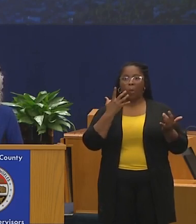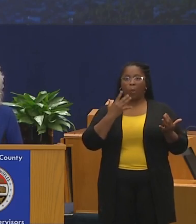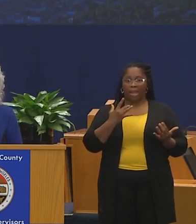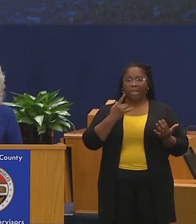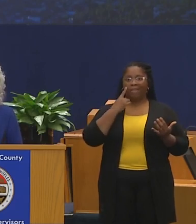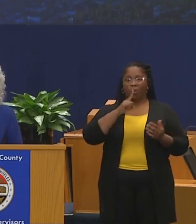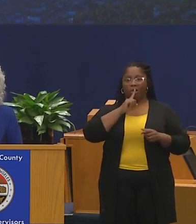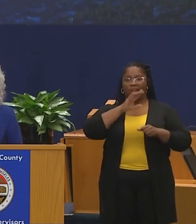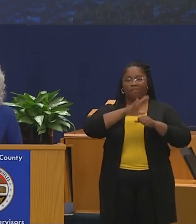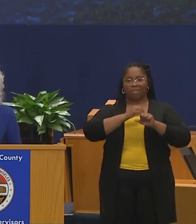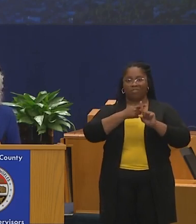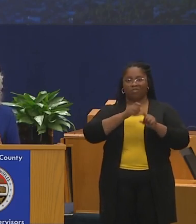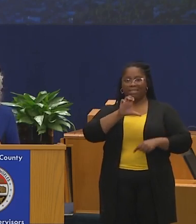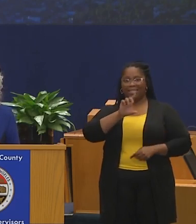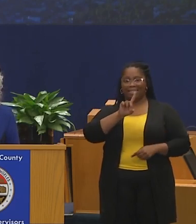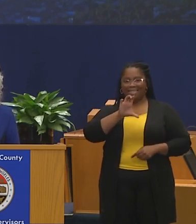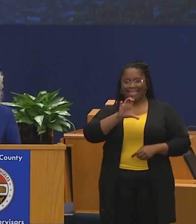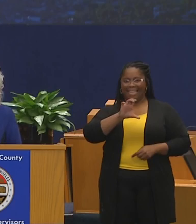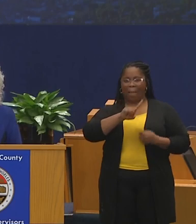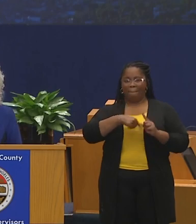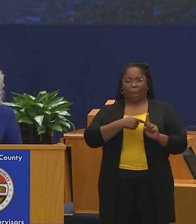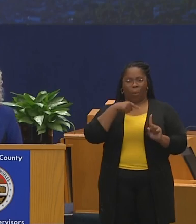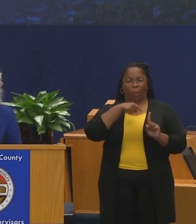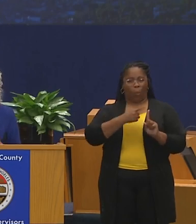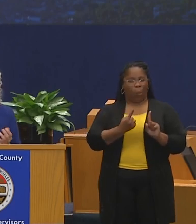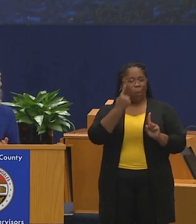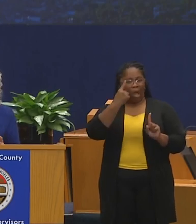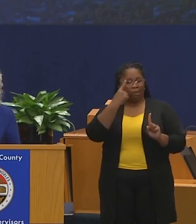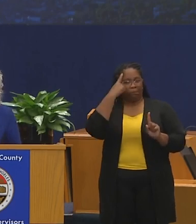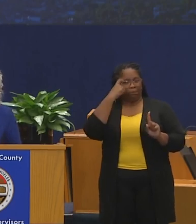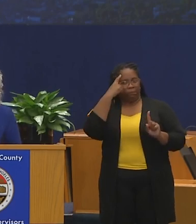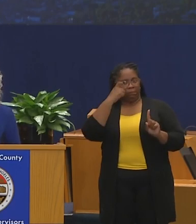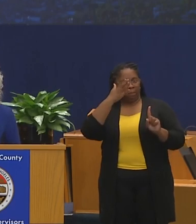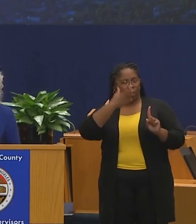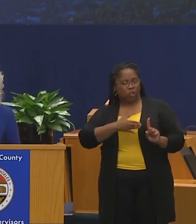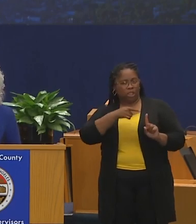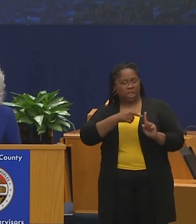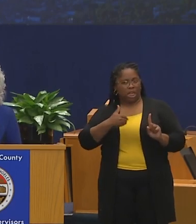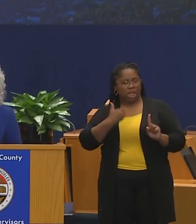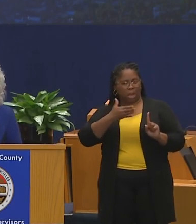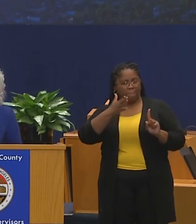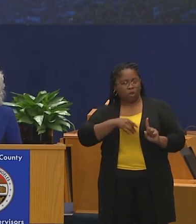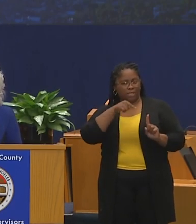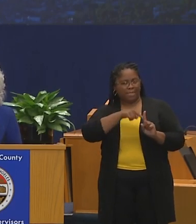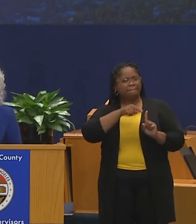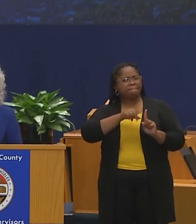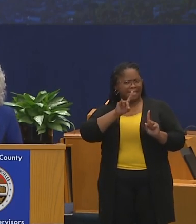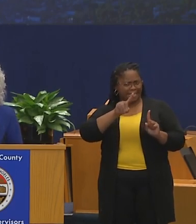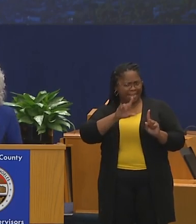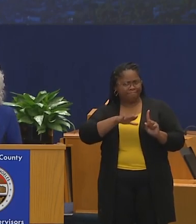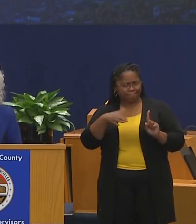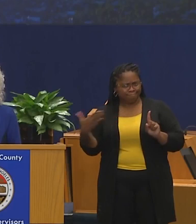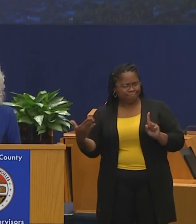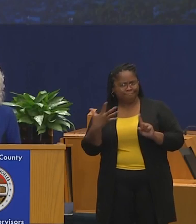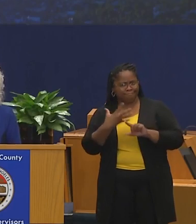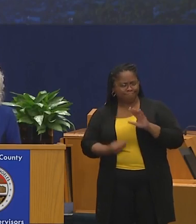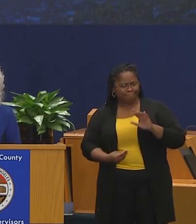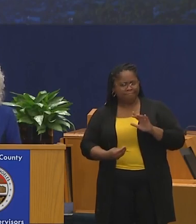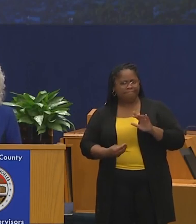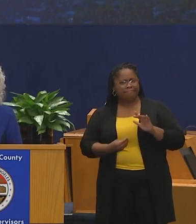from CDC on one suspect case on a young person who unfortunately did die. We don't have